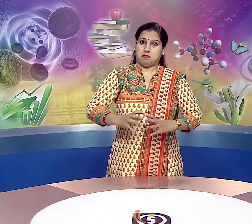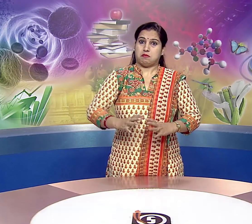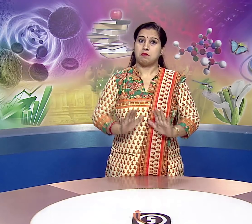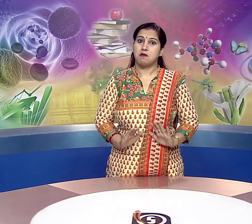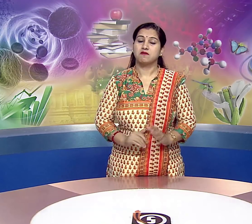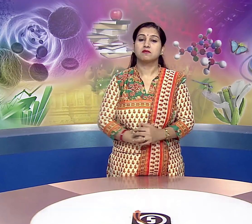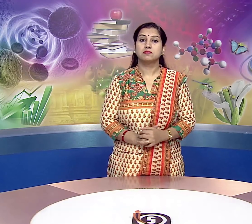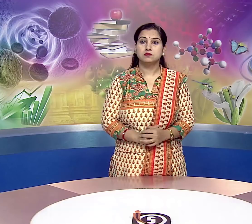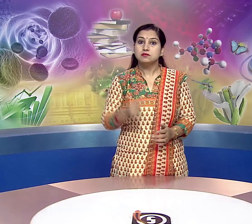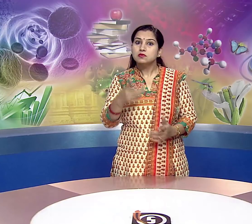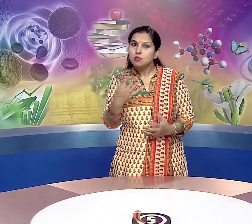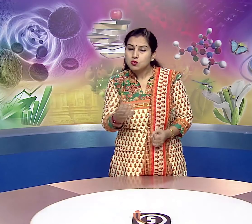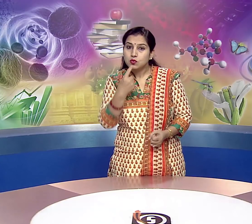He wanted to tell them